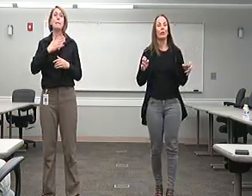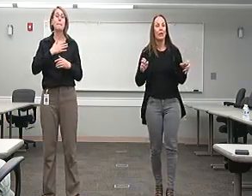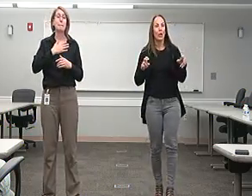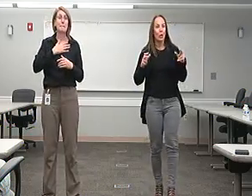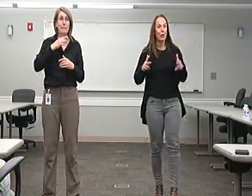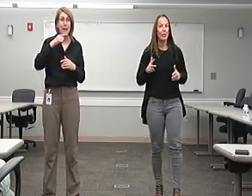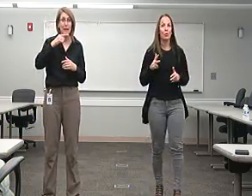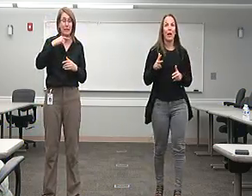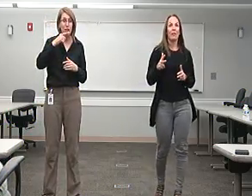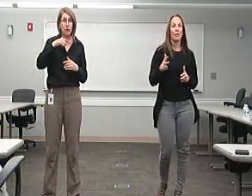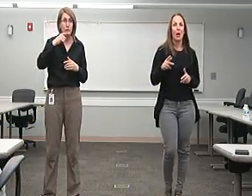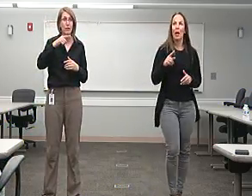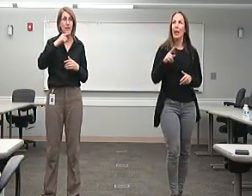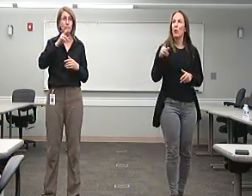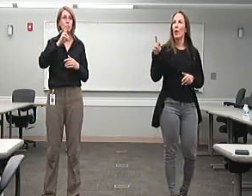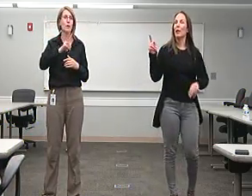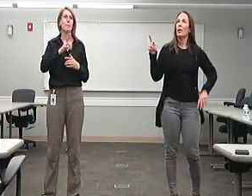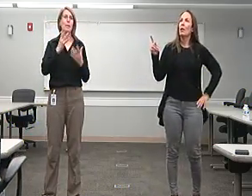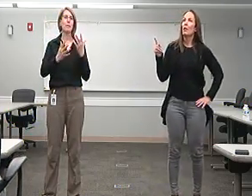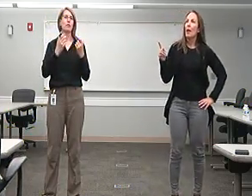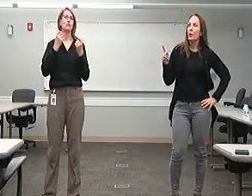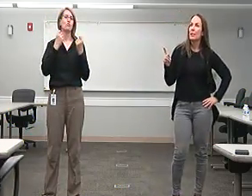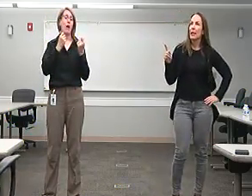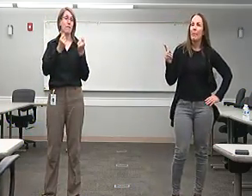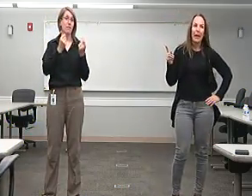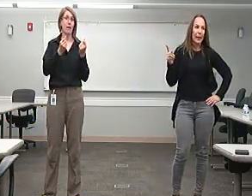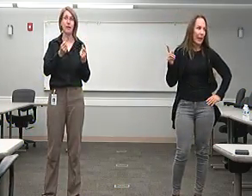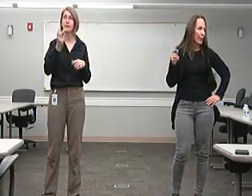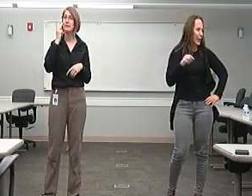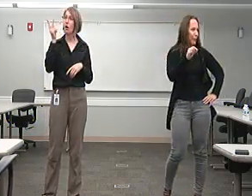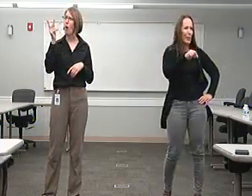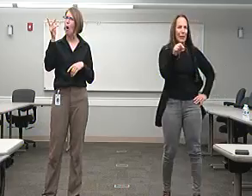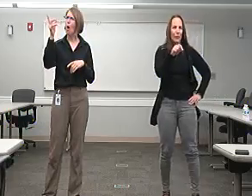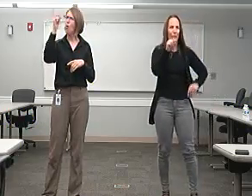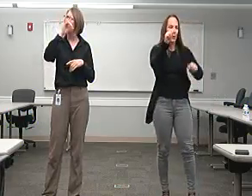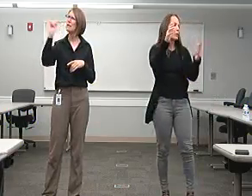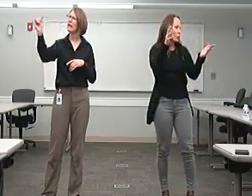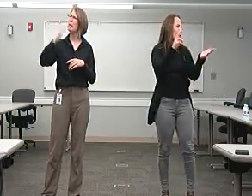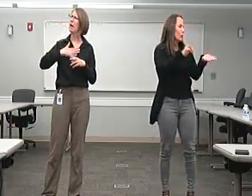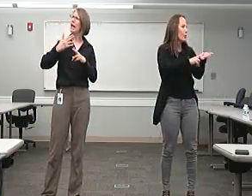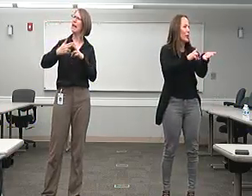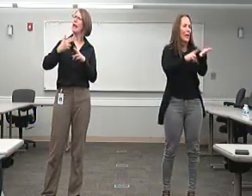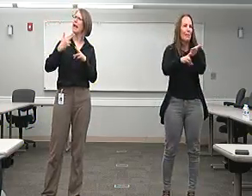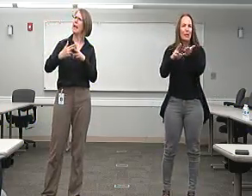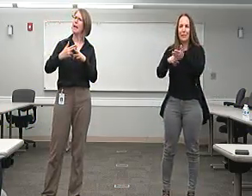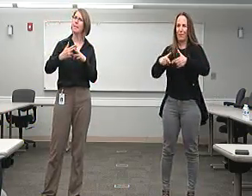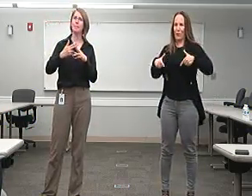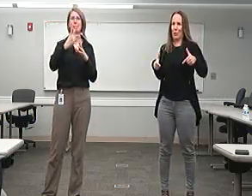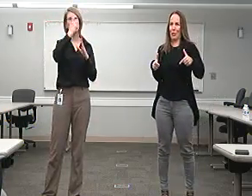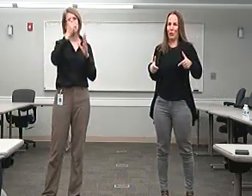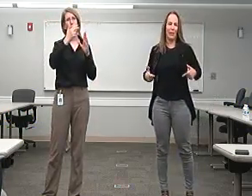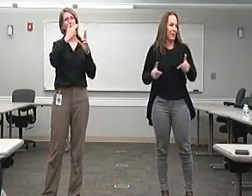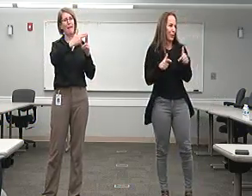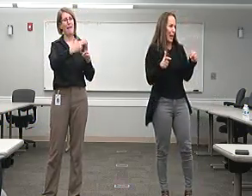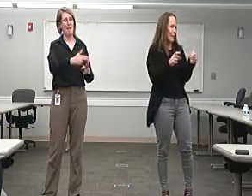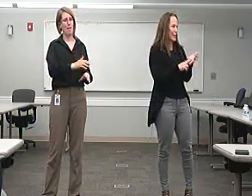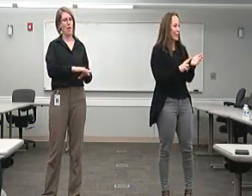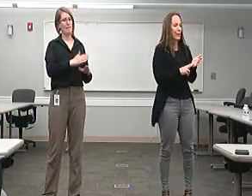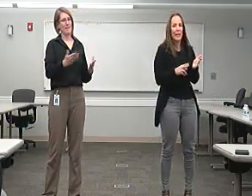driving along and went, that looks like my name. If we'd even, you put their name on stuff, and their t-shirts have their names and different